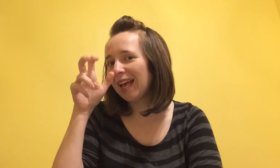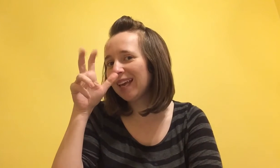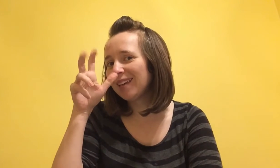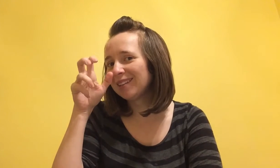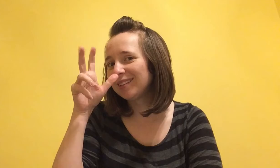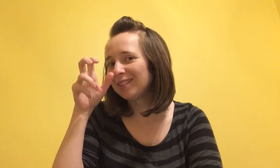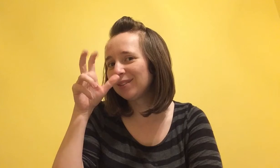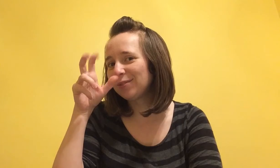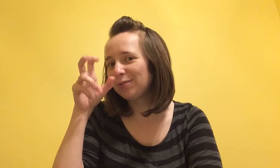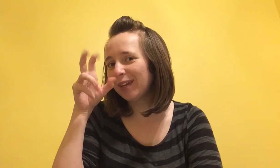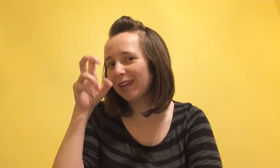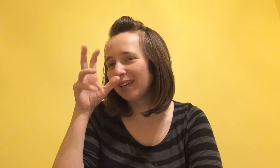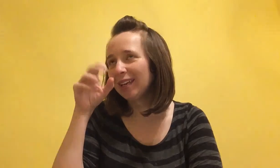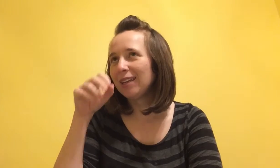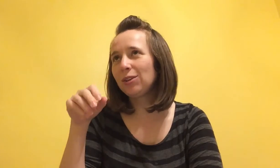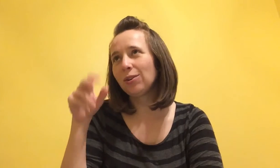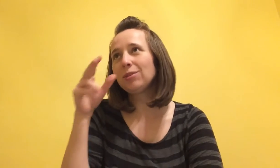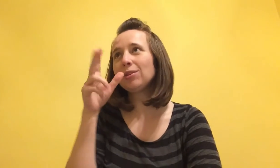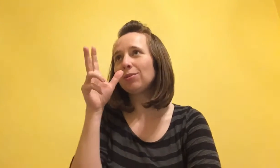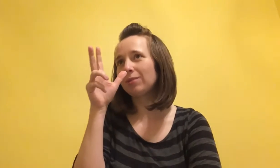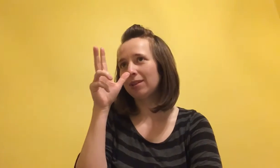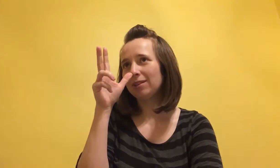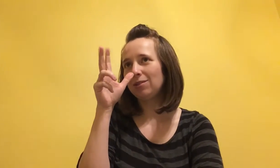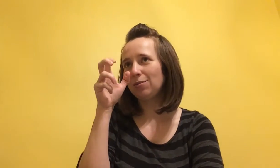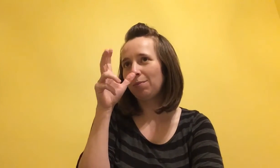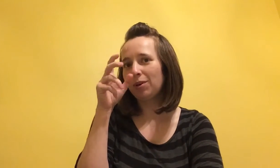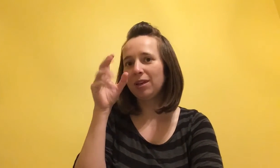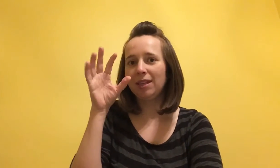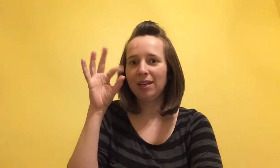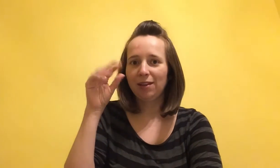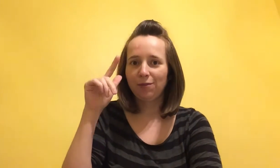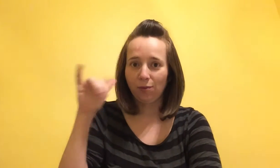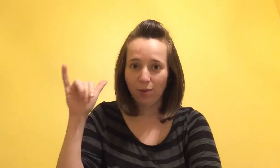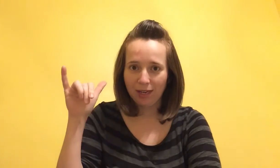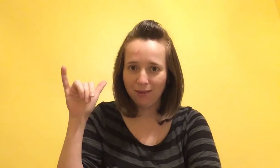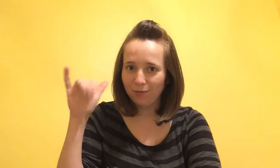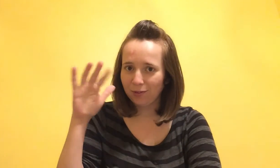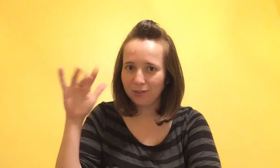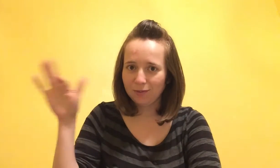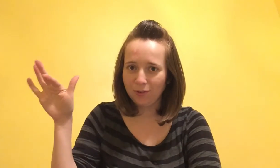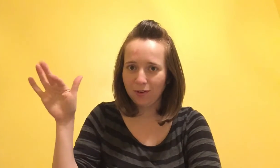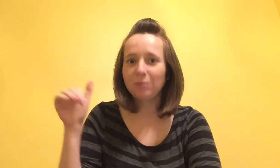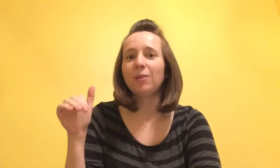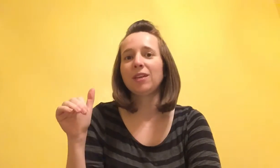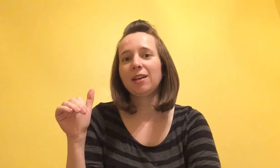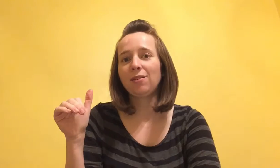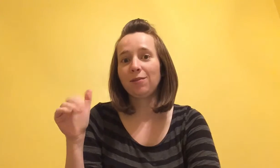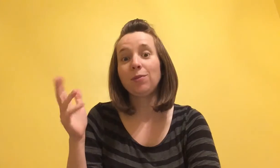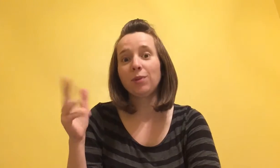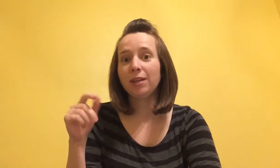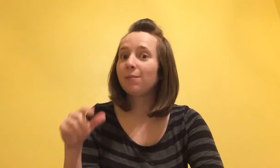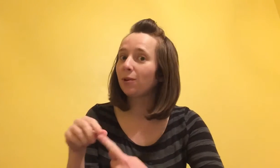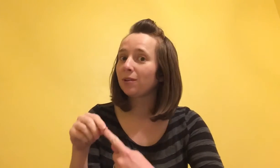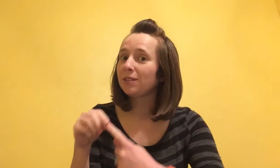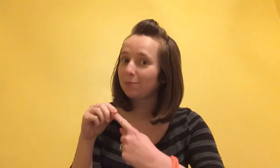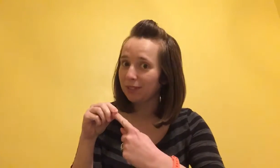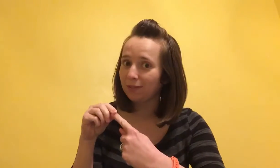fly. Fly. You can also do bug and then FLY to finger spell that out if you want to get more